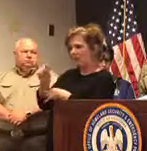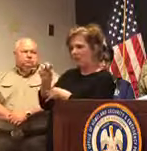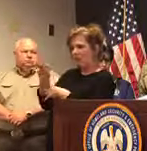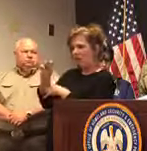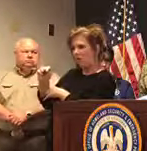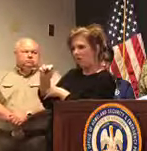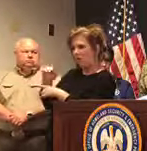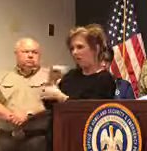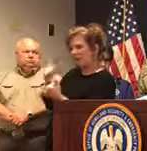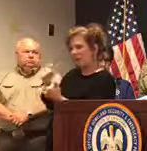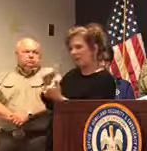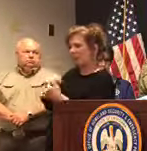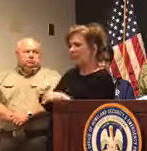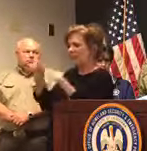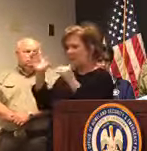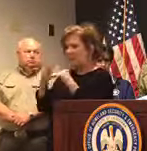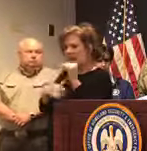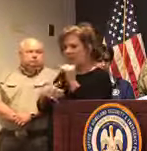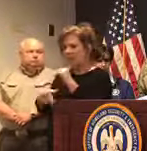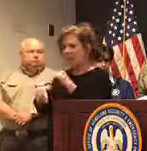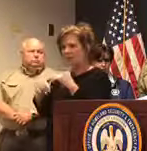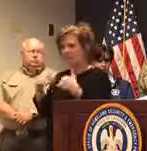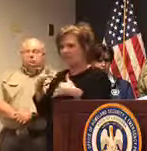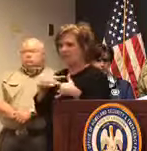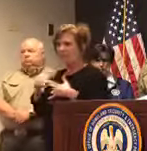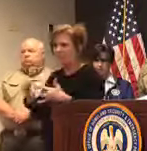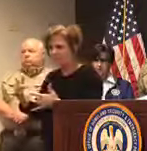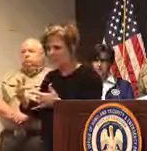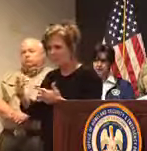with. And so we take nothing for granted.